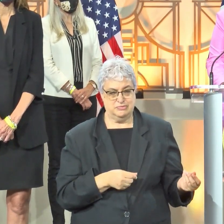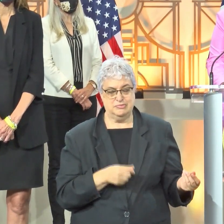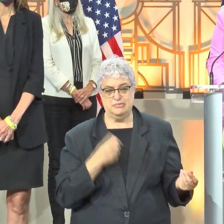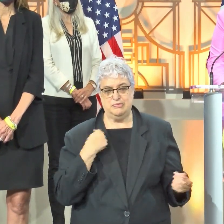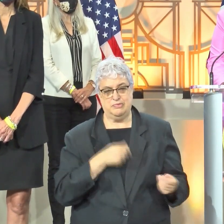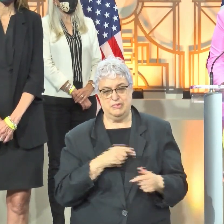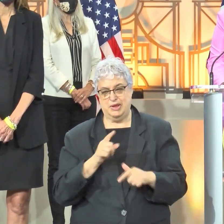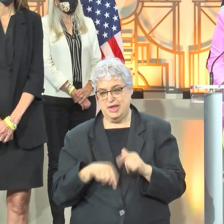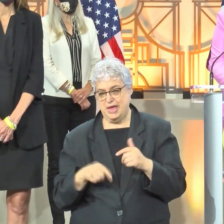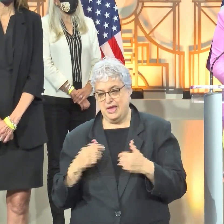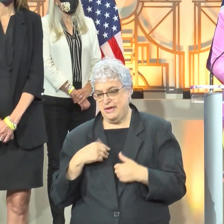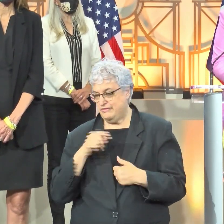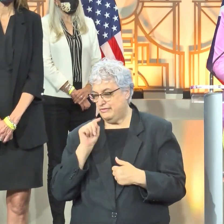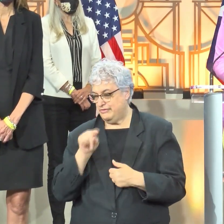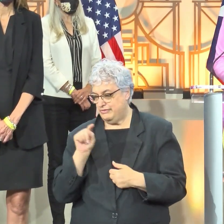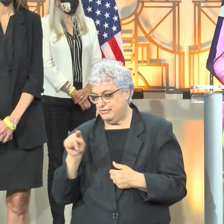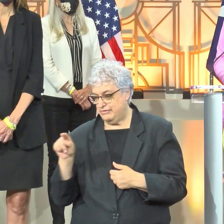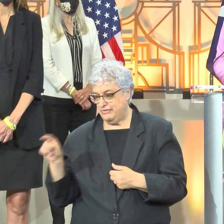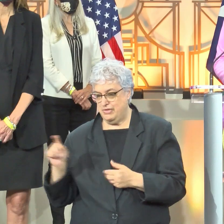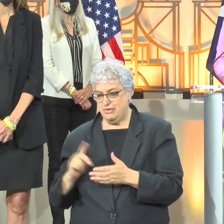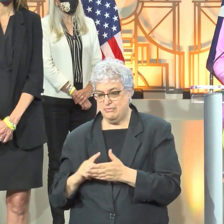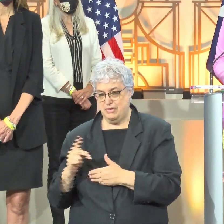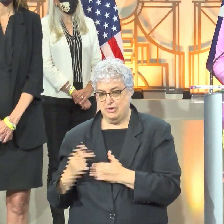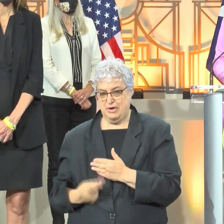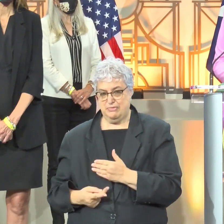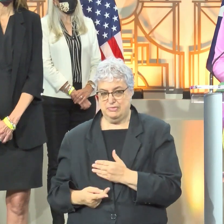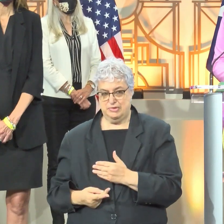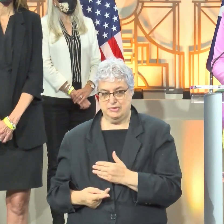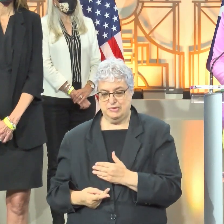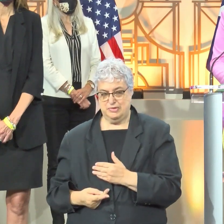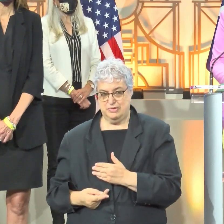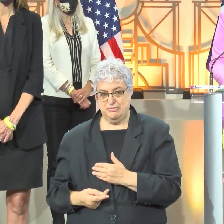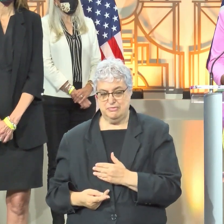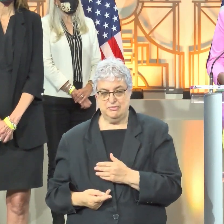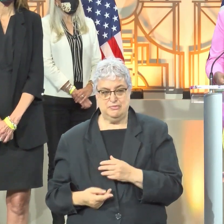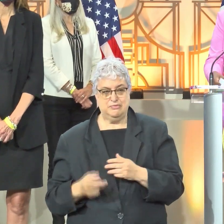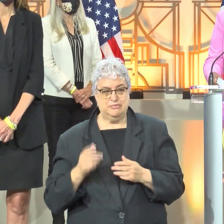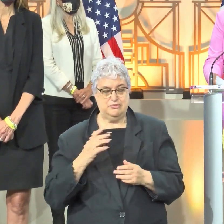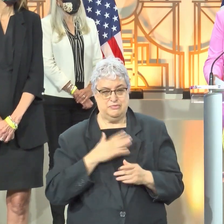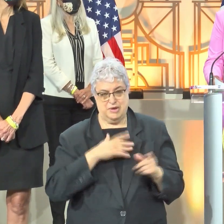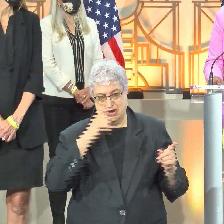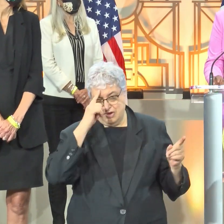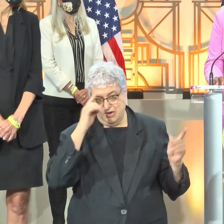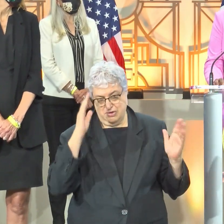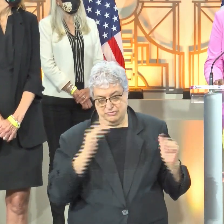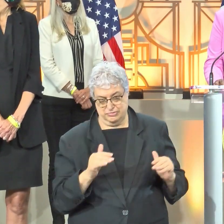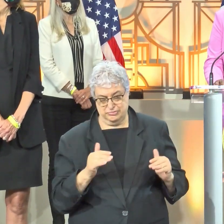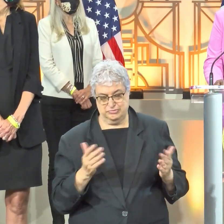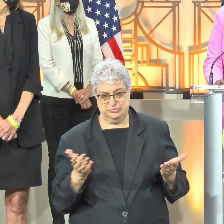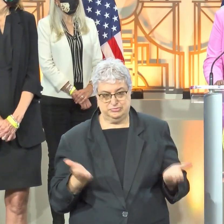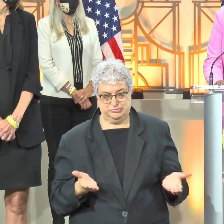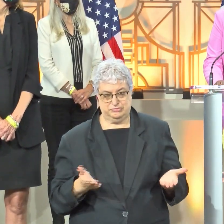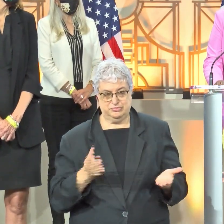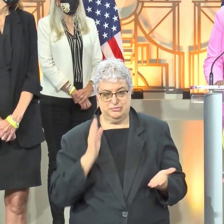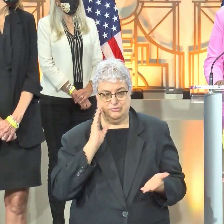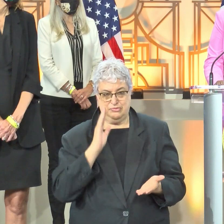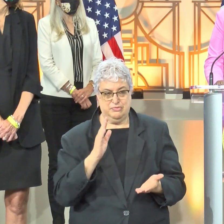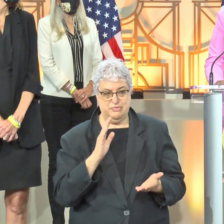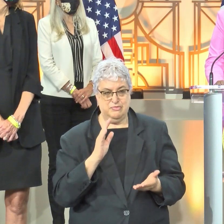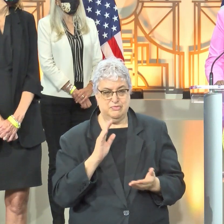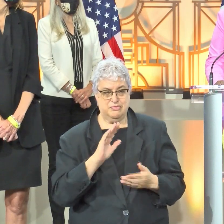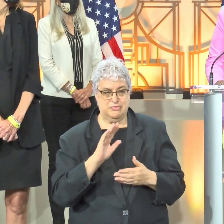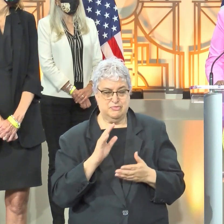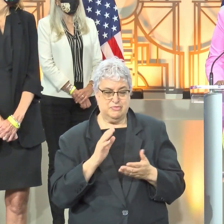detriment of more meaningful programs and services for Houstonians. It is my hope that this campaign and all